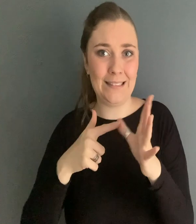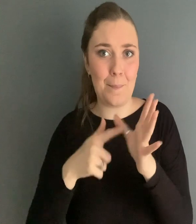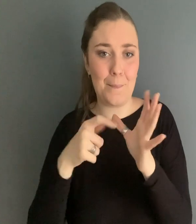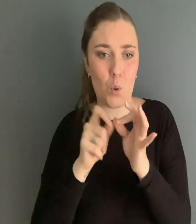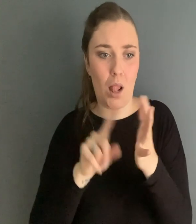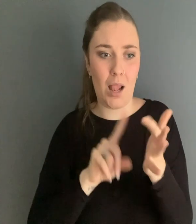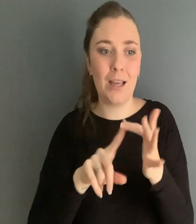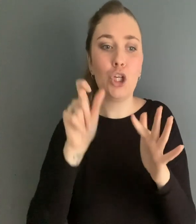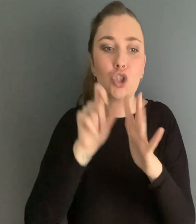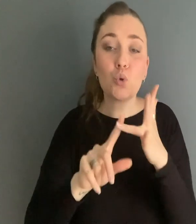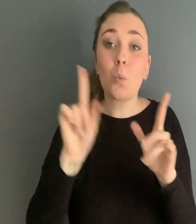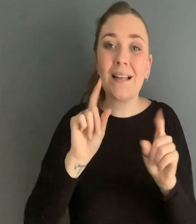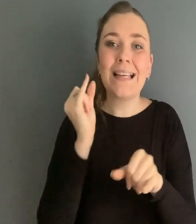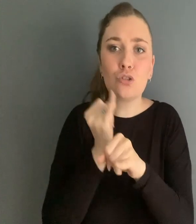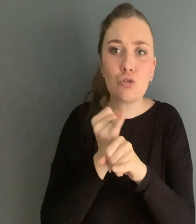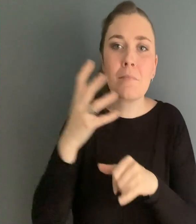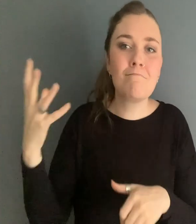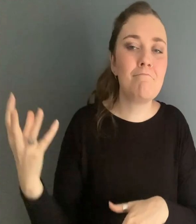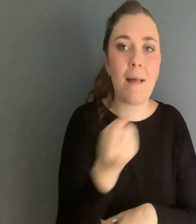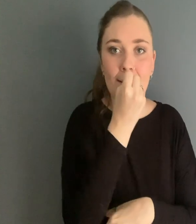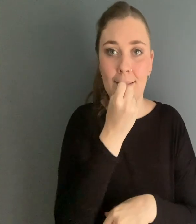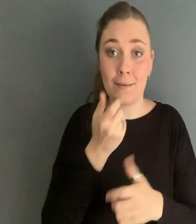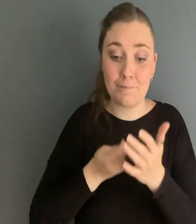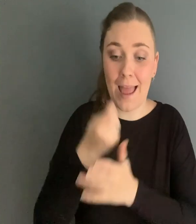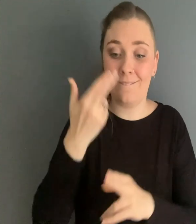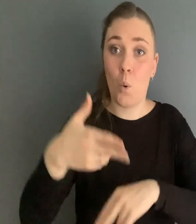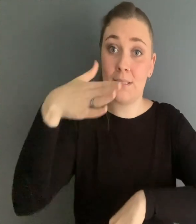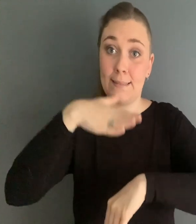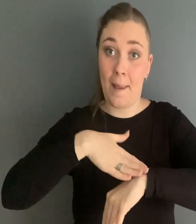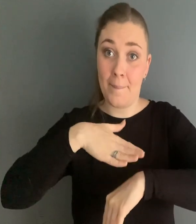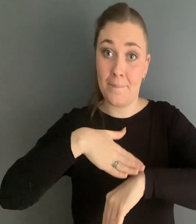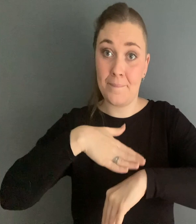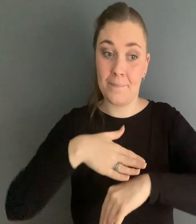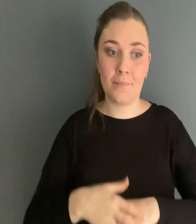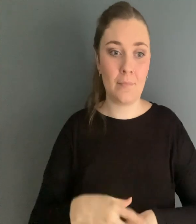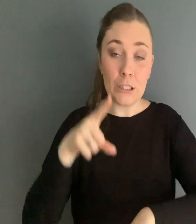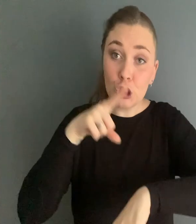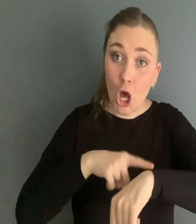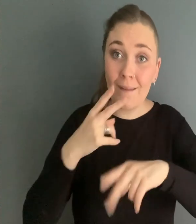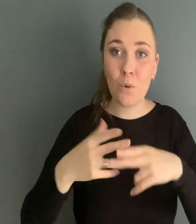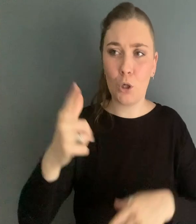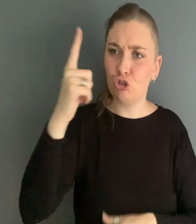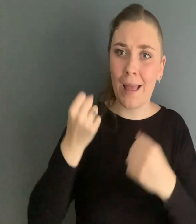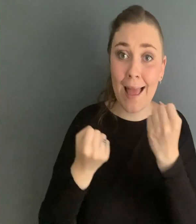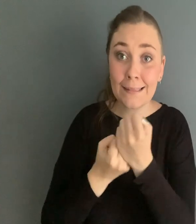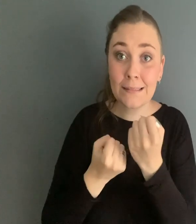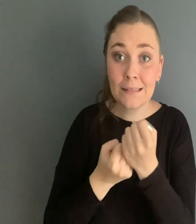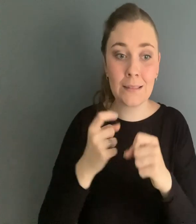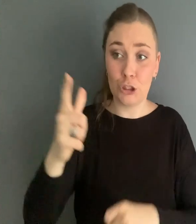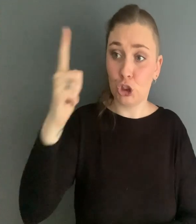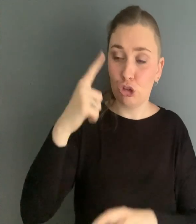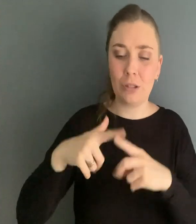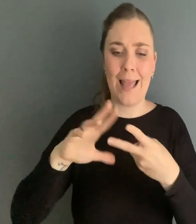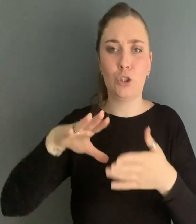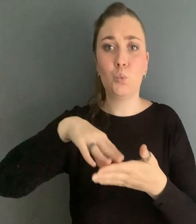this, the institution must pay for time. Time for teacher aids, teachers and